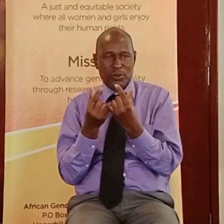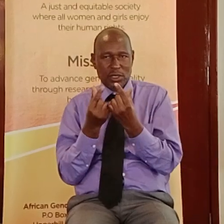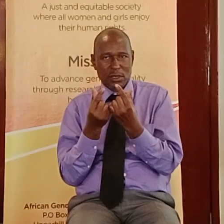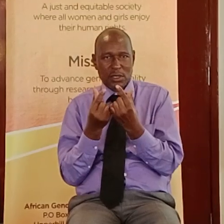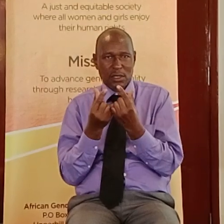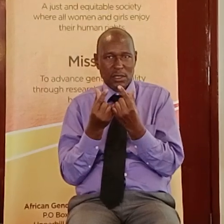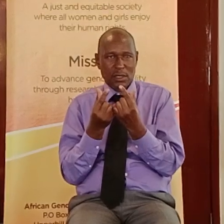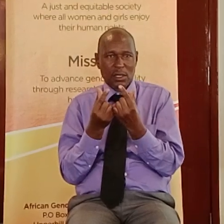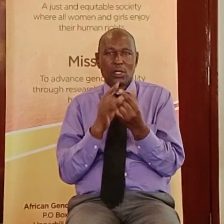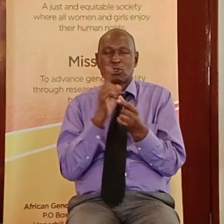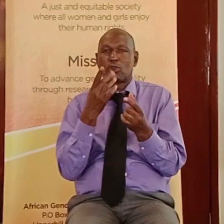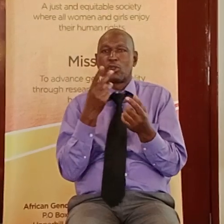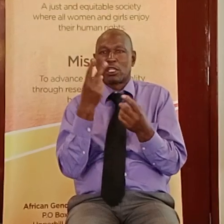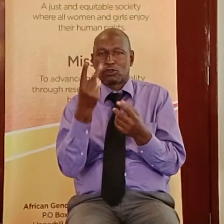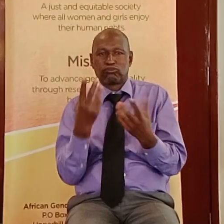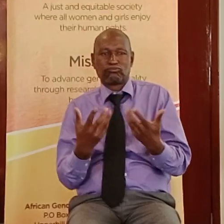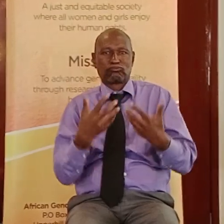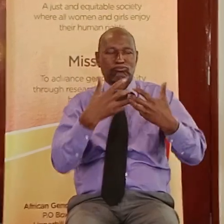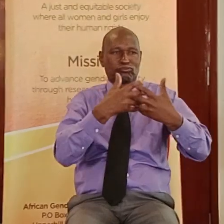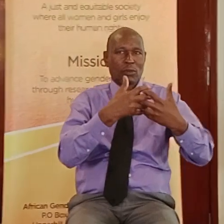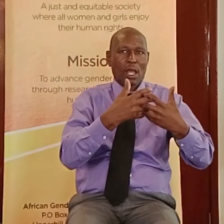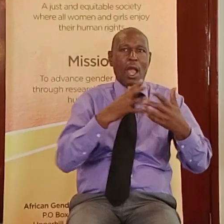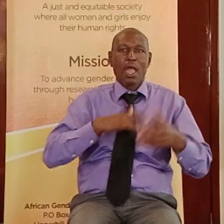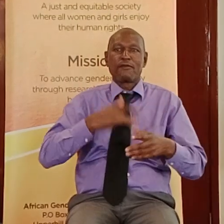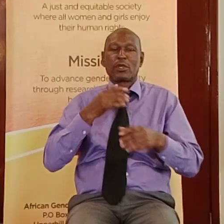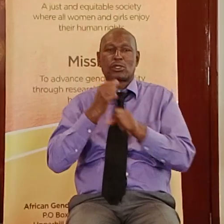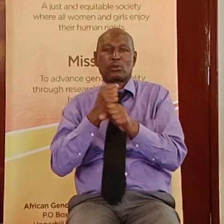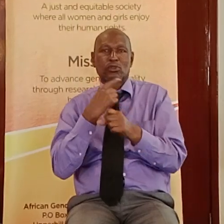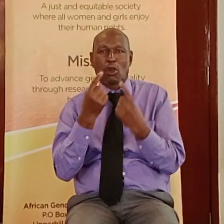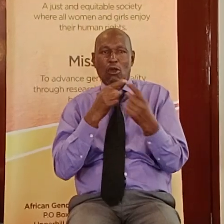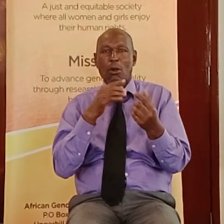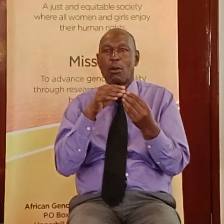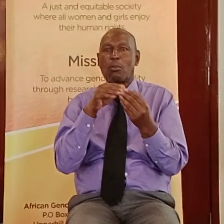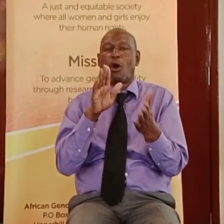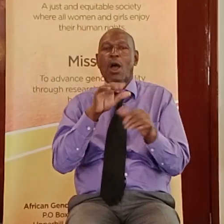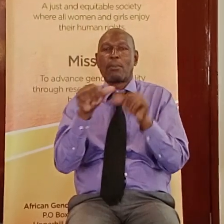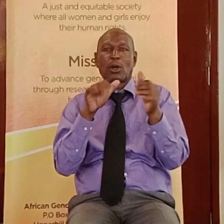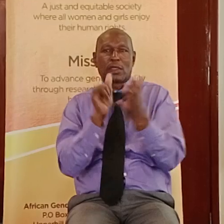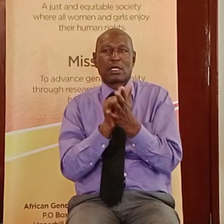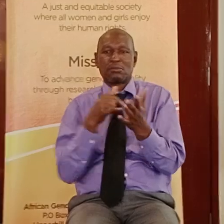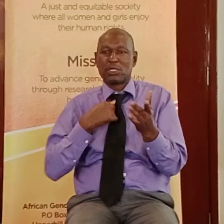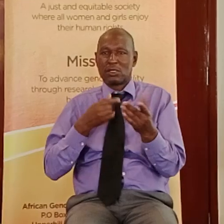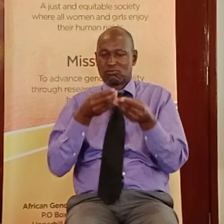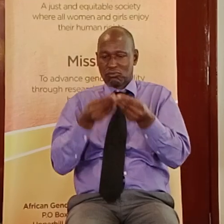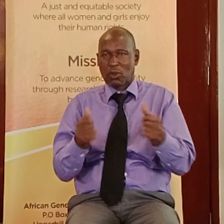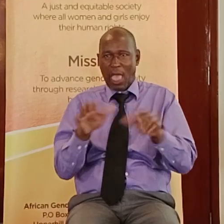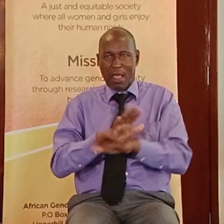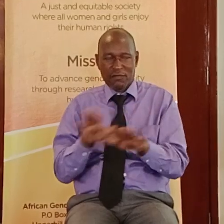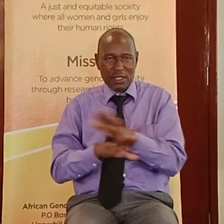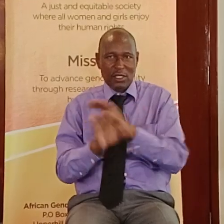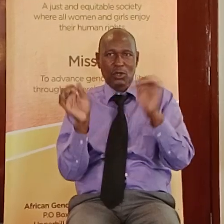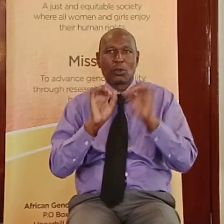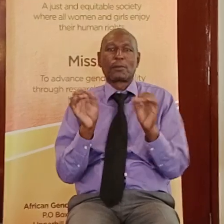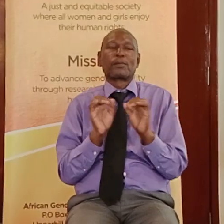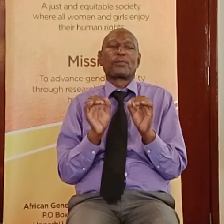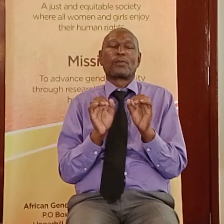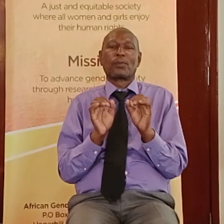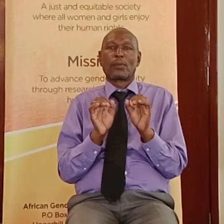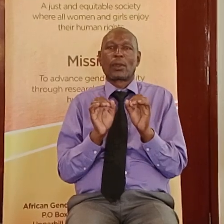the two, and I know our CEO will be talking more about that, so let me not preempt that. And so we've already done